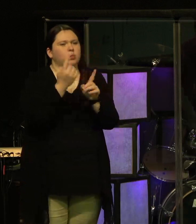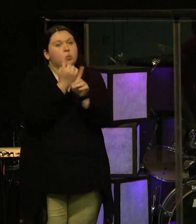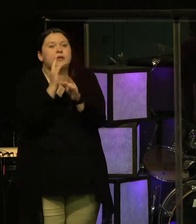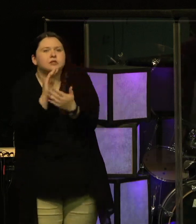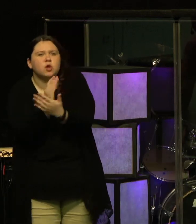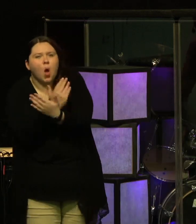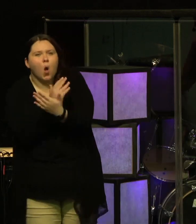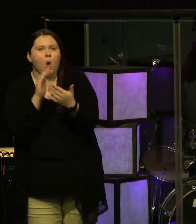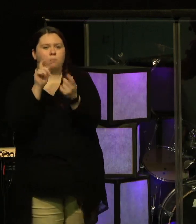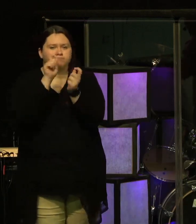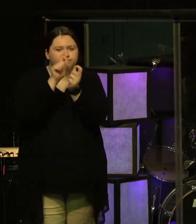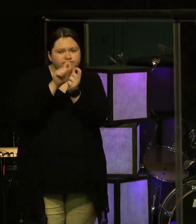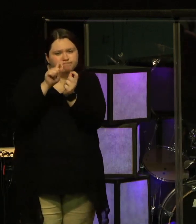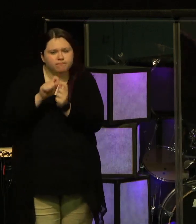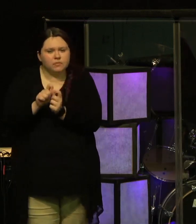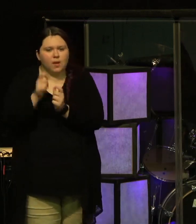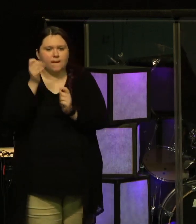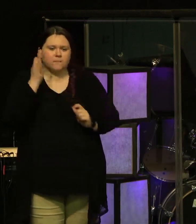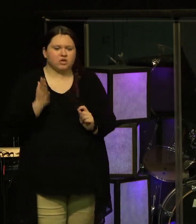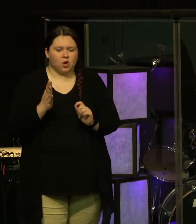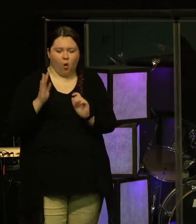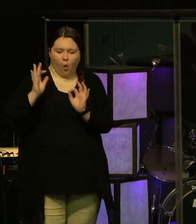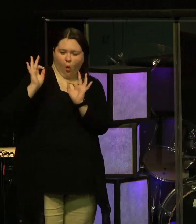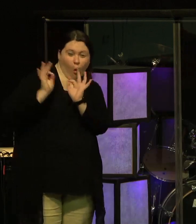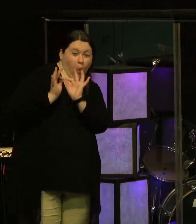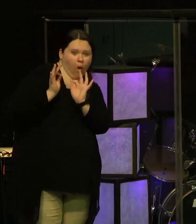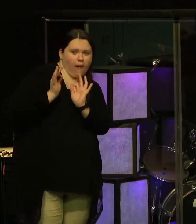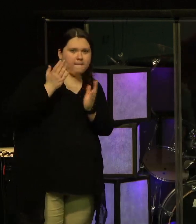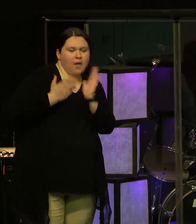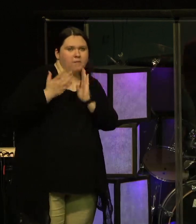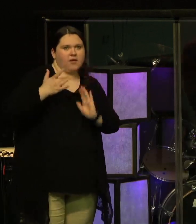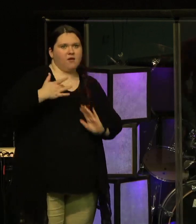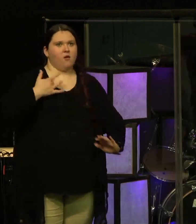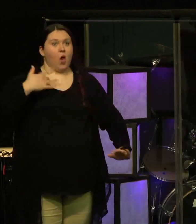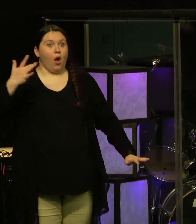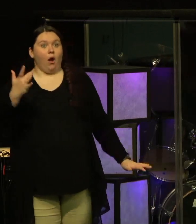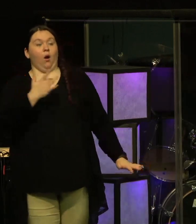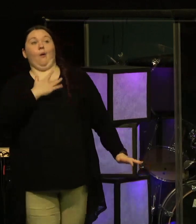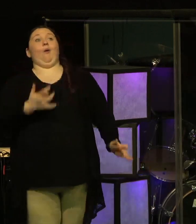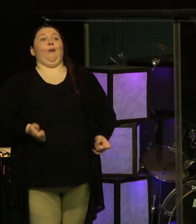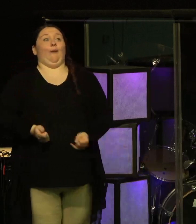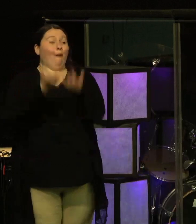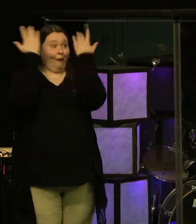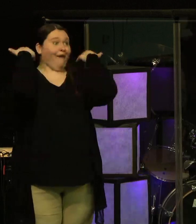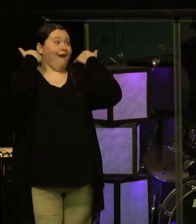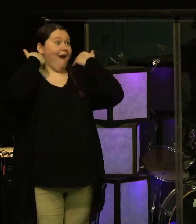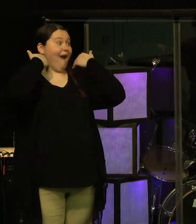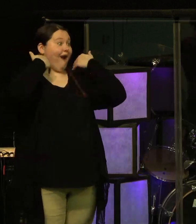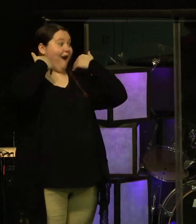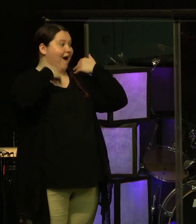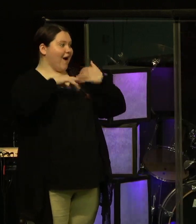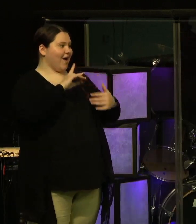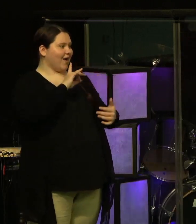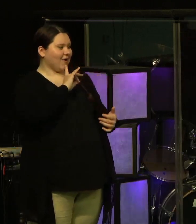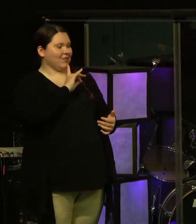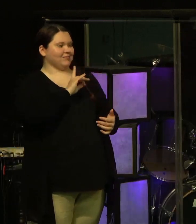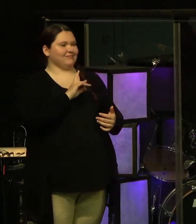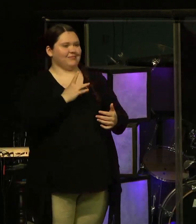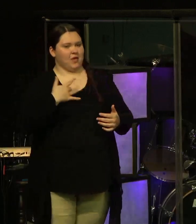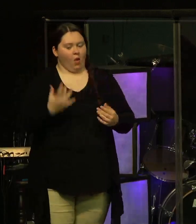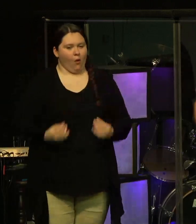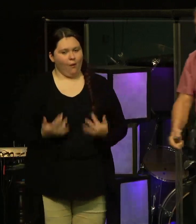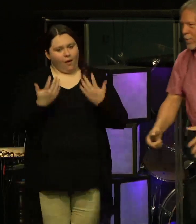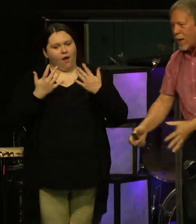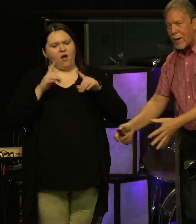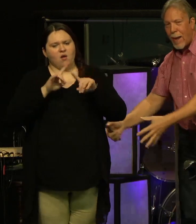songs and the preacher preaches just right, we might have a moment of, whoa, we spike there for a second, and